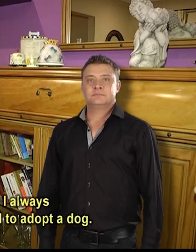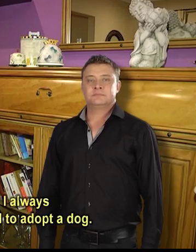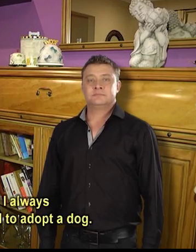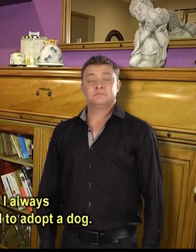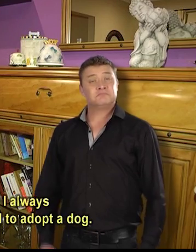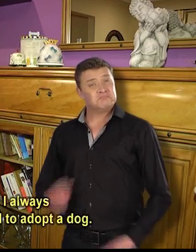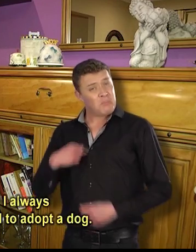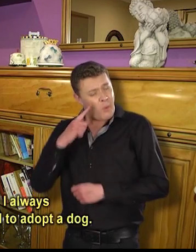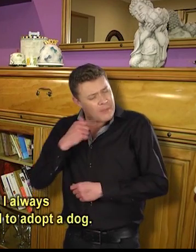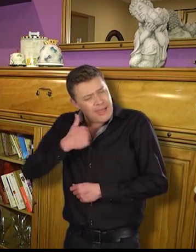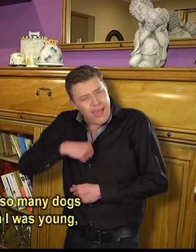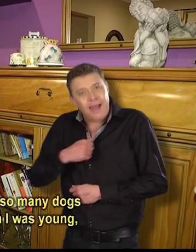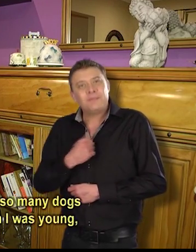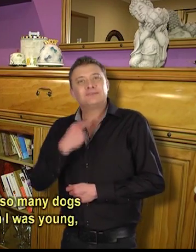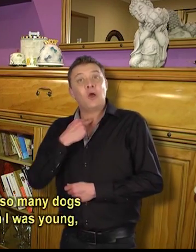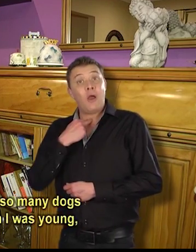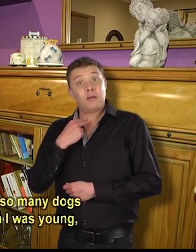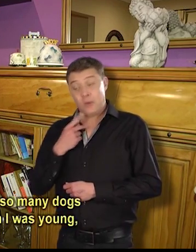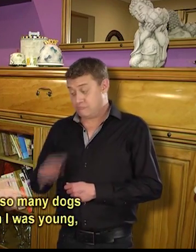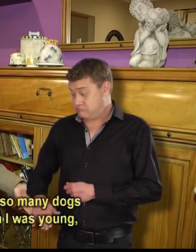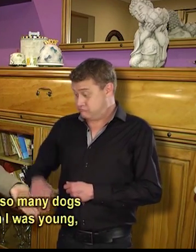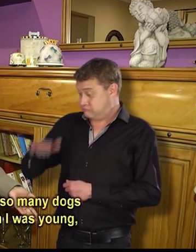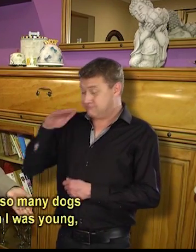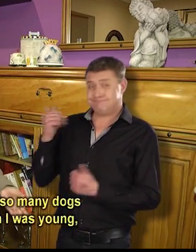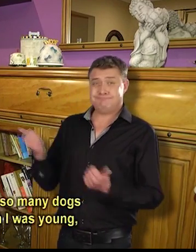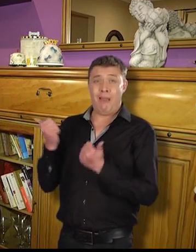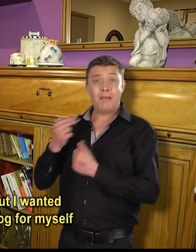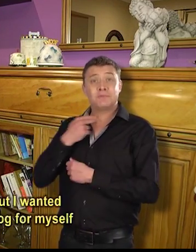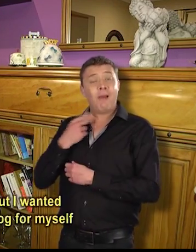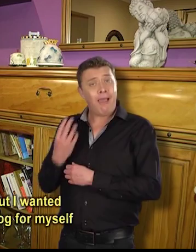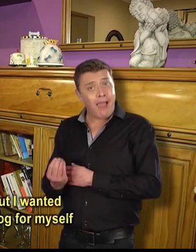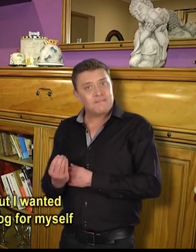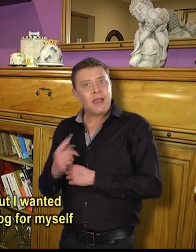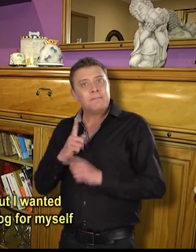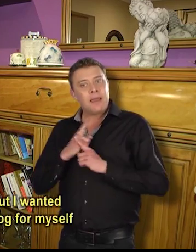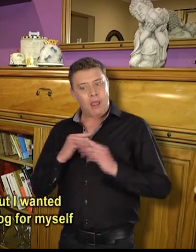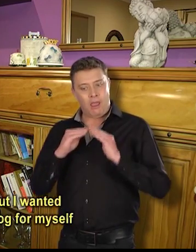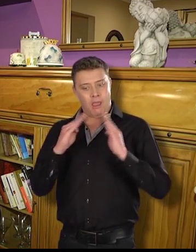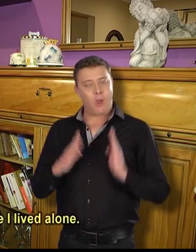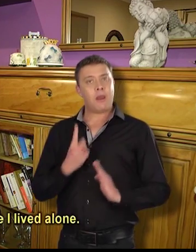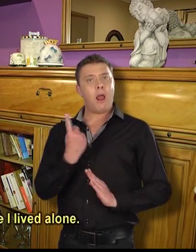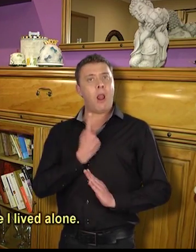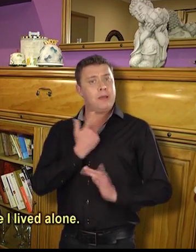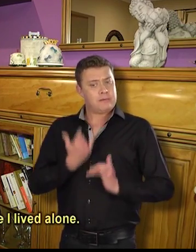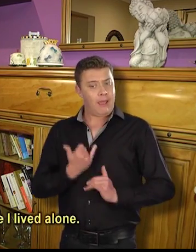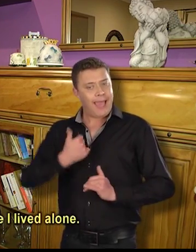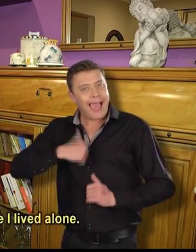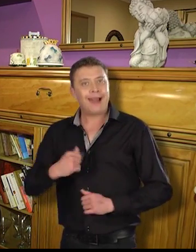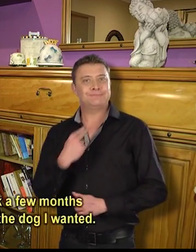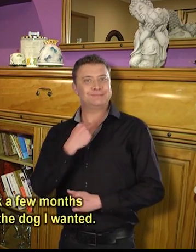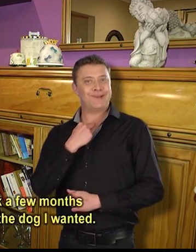I always wanted to adopt a dog. I had so many dogs when I was young, but I wanted a dog of my own since I lived